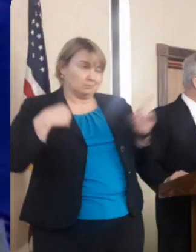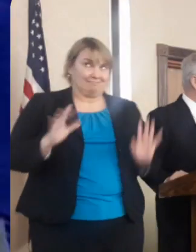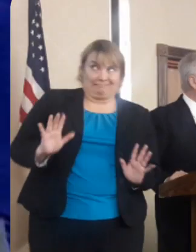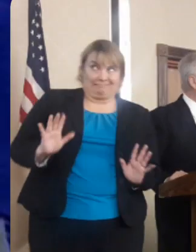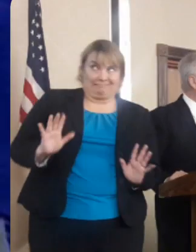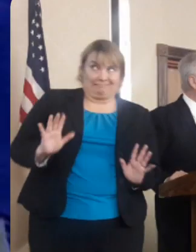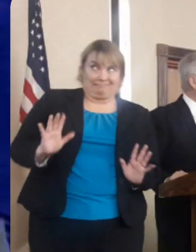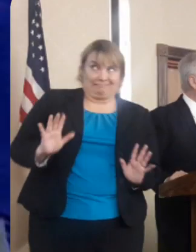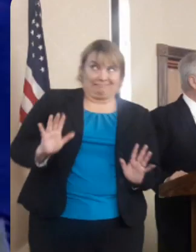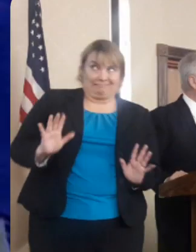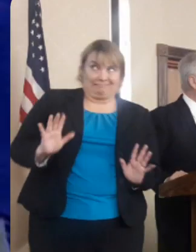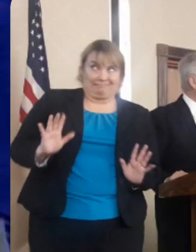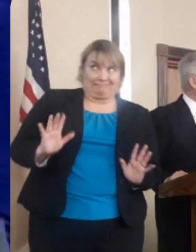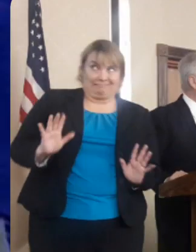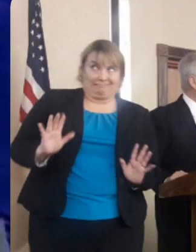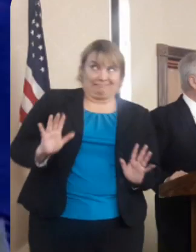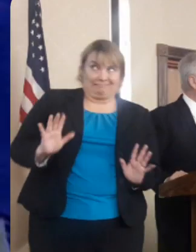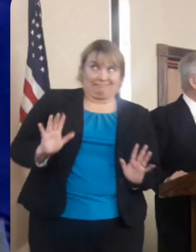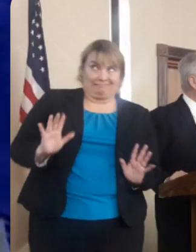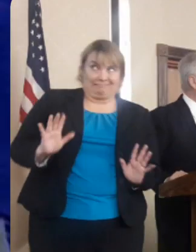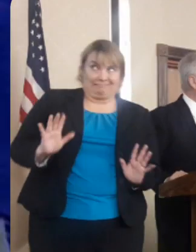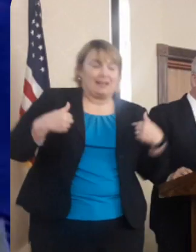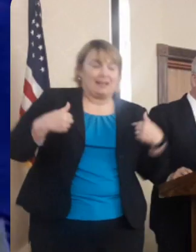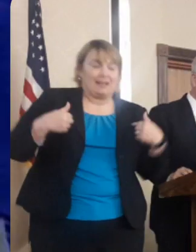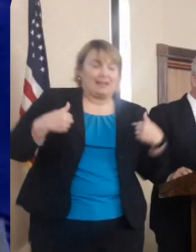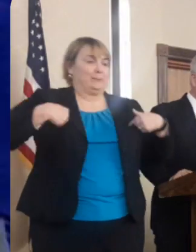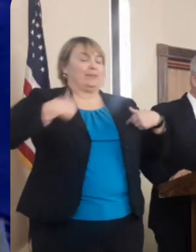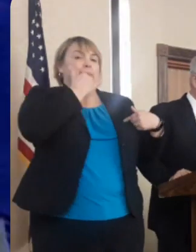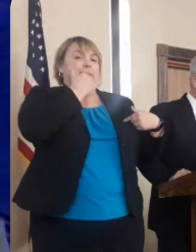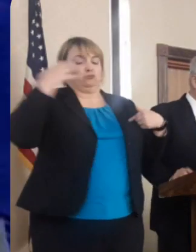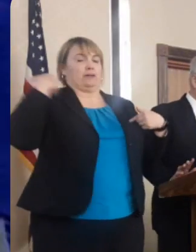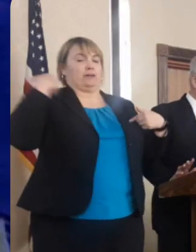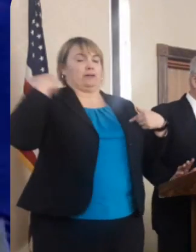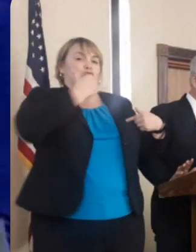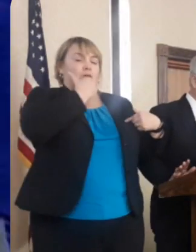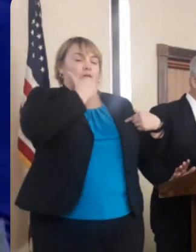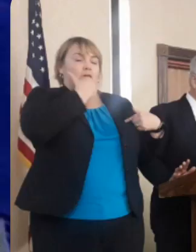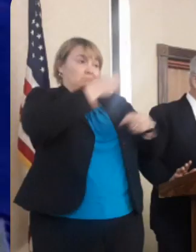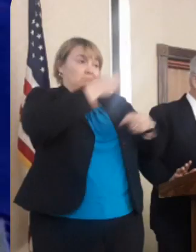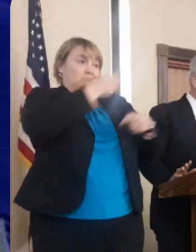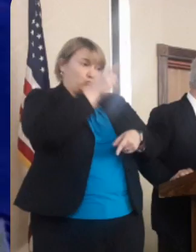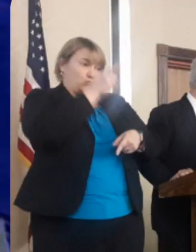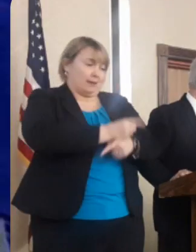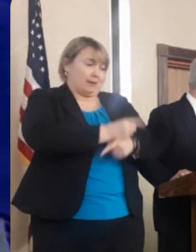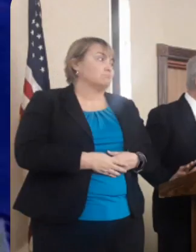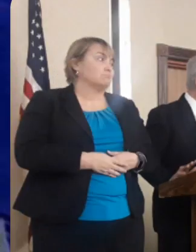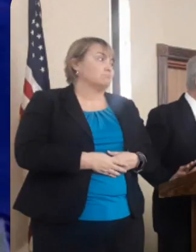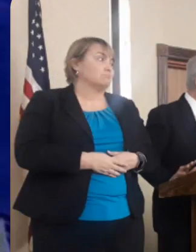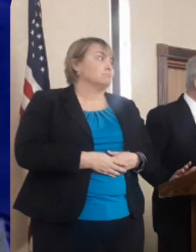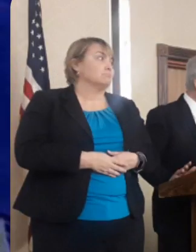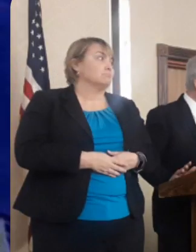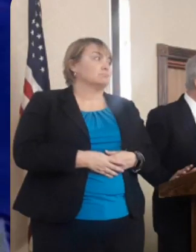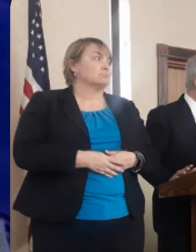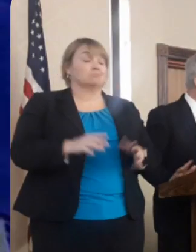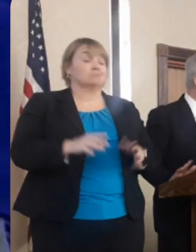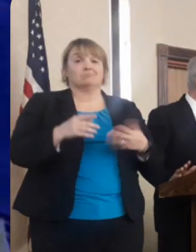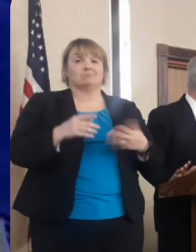Yeah, and I wasn't wrong person. Okay. So the only change is to remove the S on